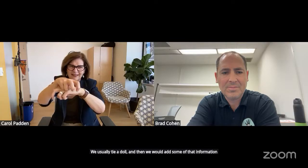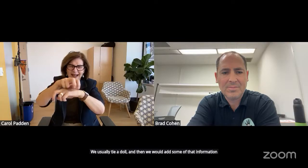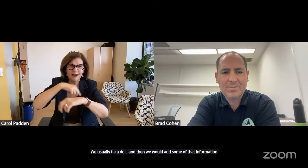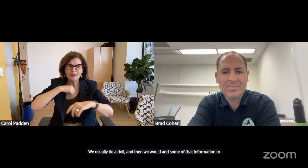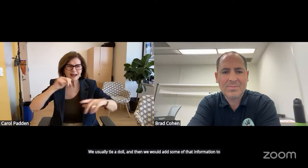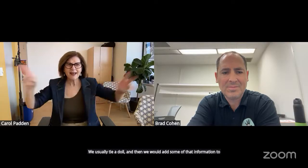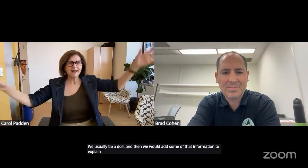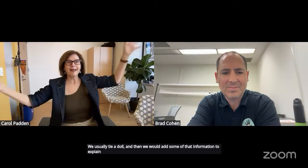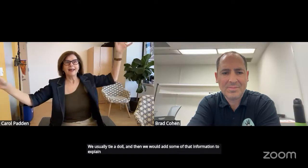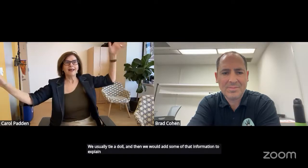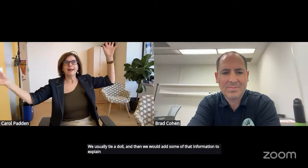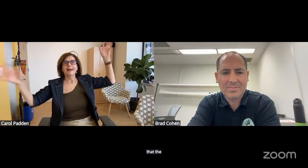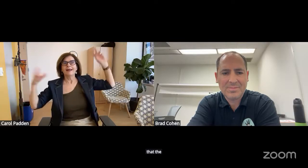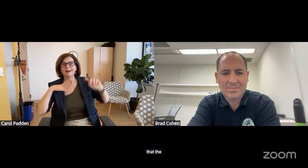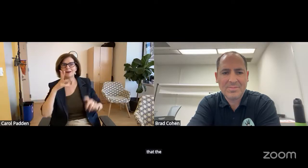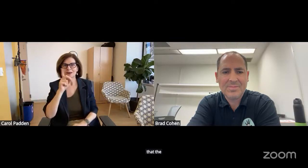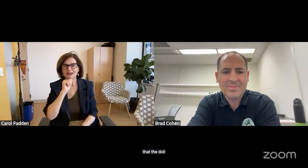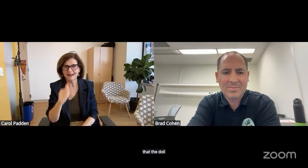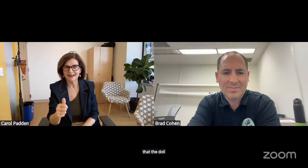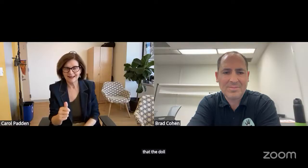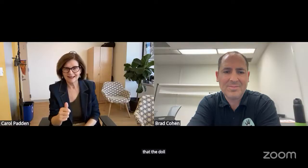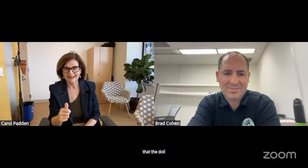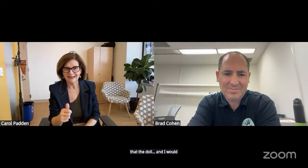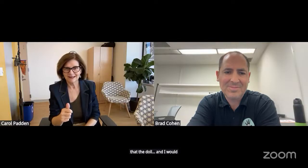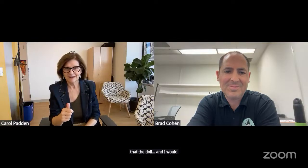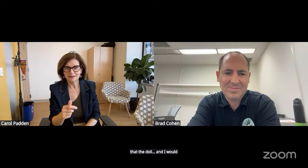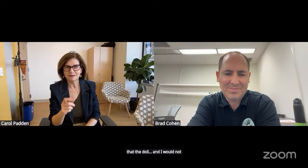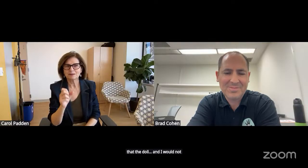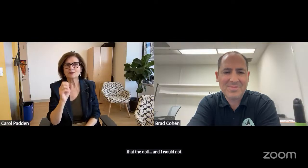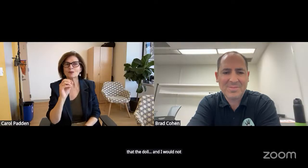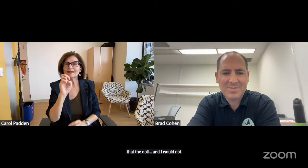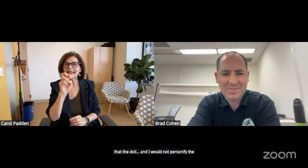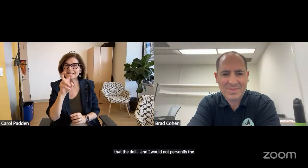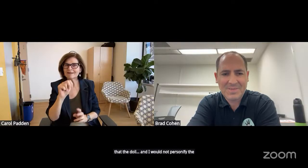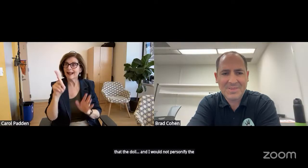explain that the doll, and I would not personify the doll in ASL